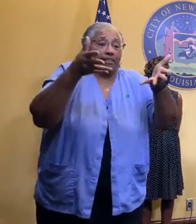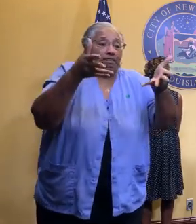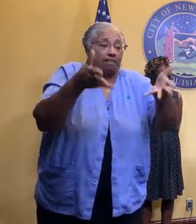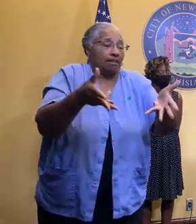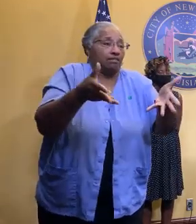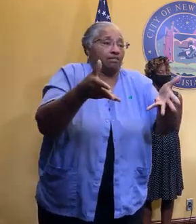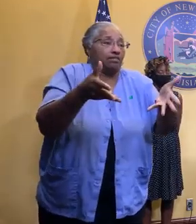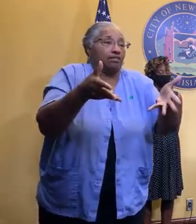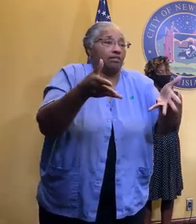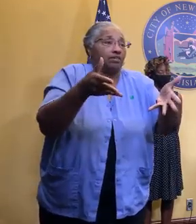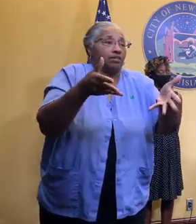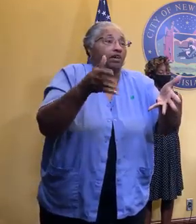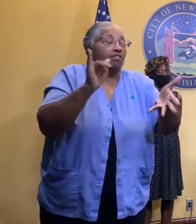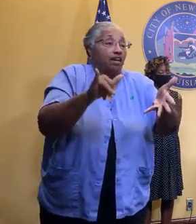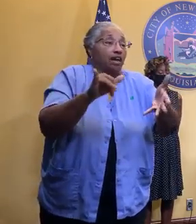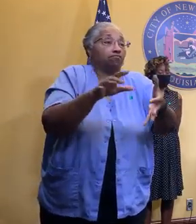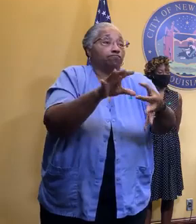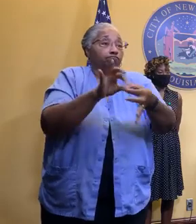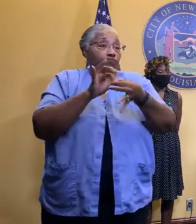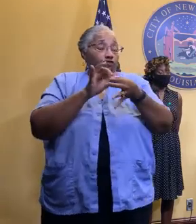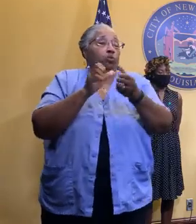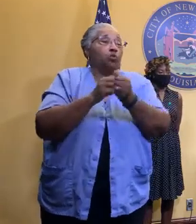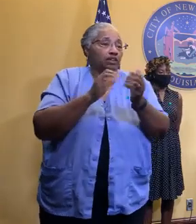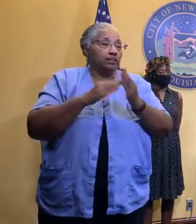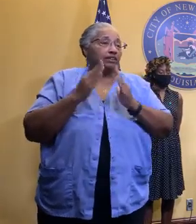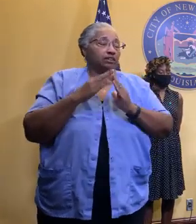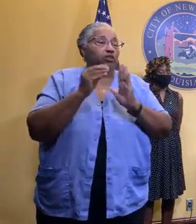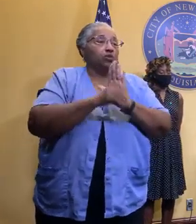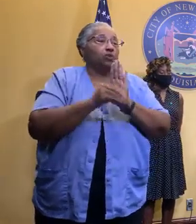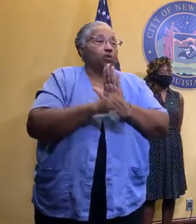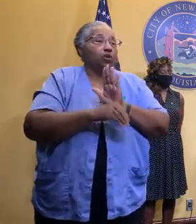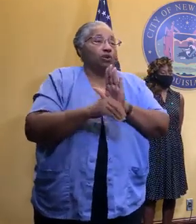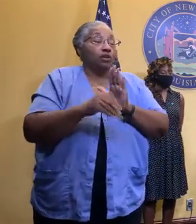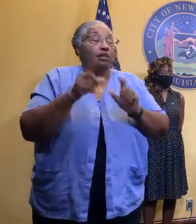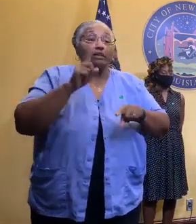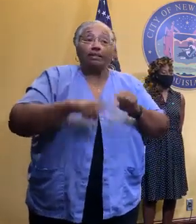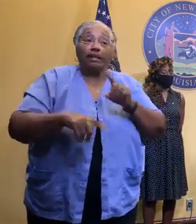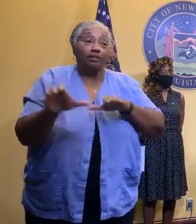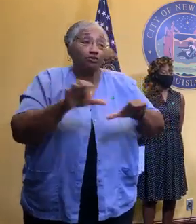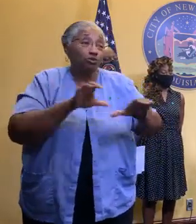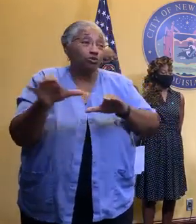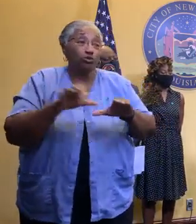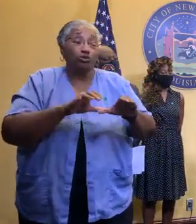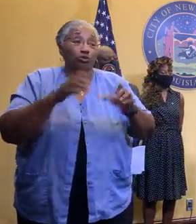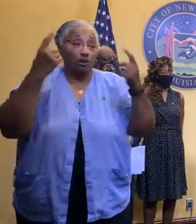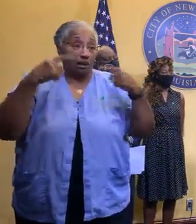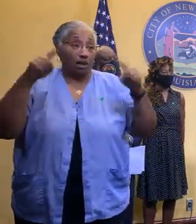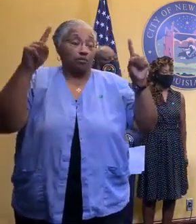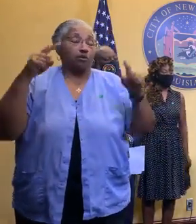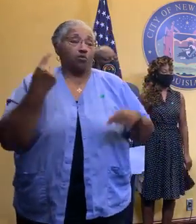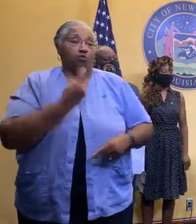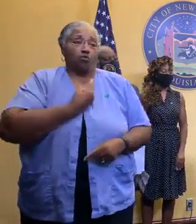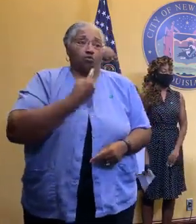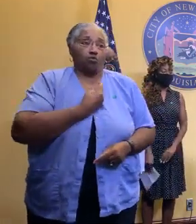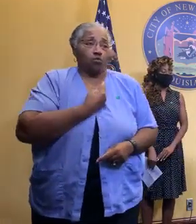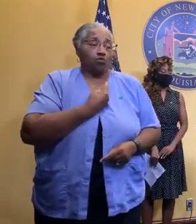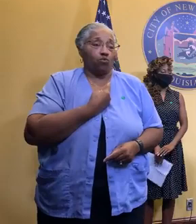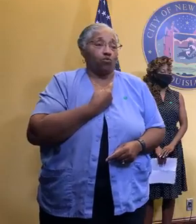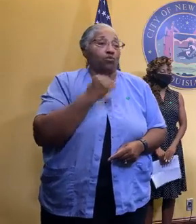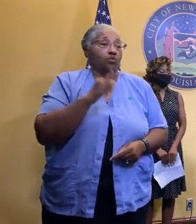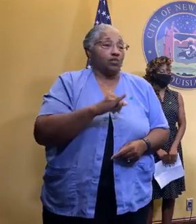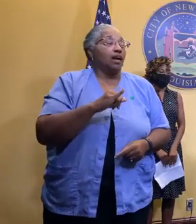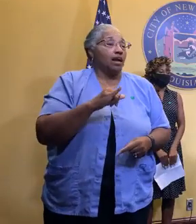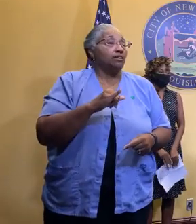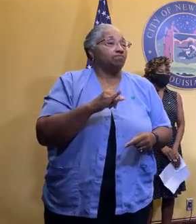to the city of New Orleans. You cannot do any of this alone. And that really does speak to the partners that I